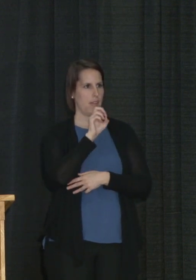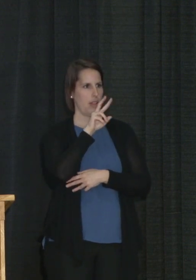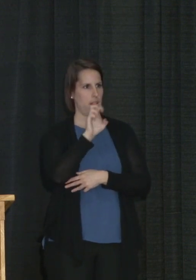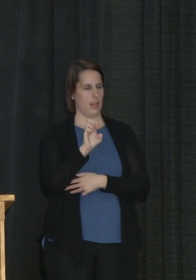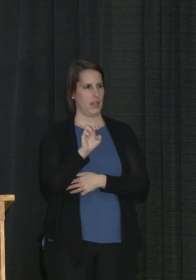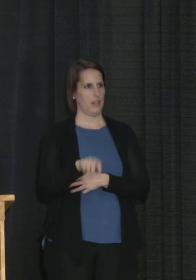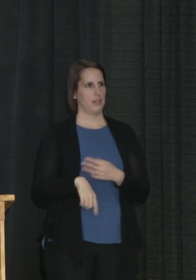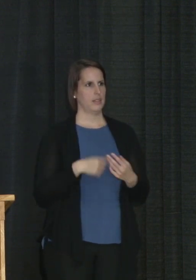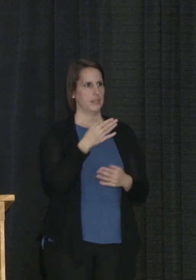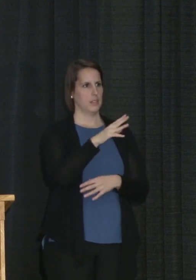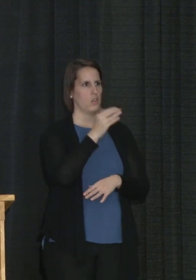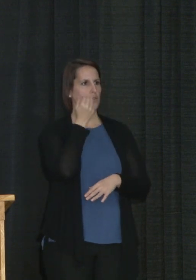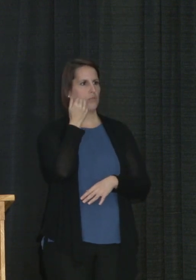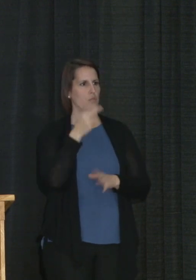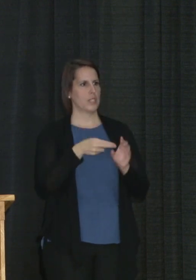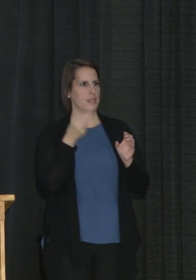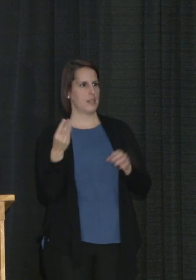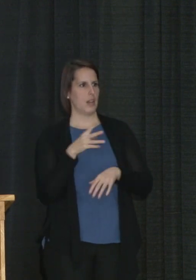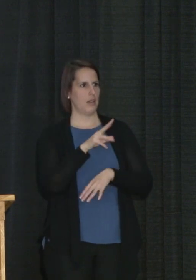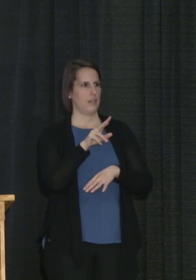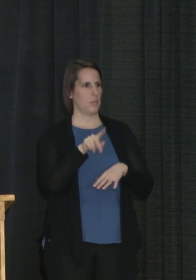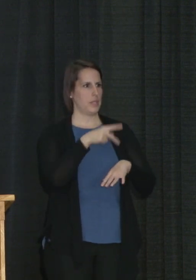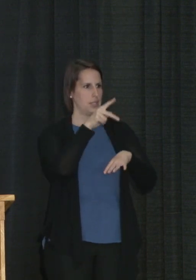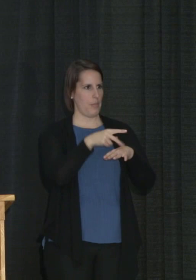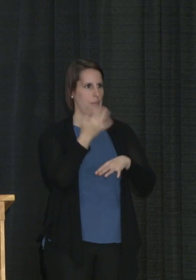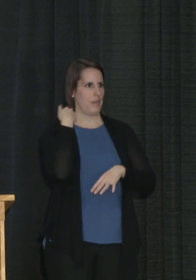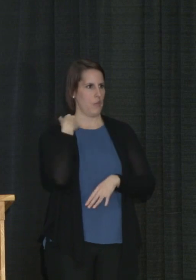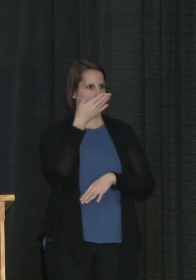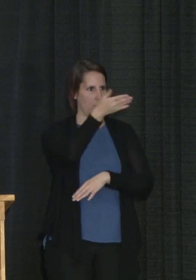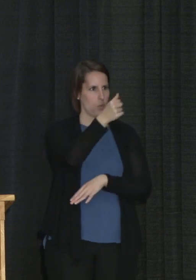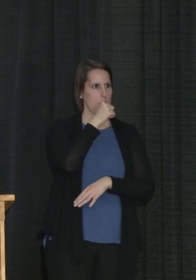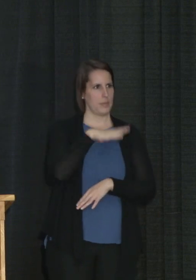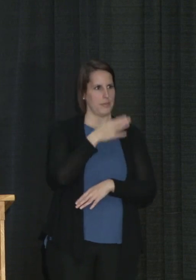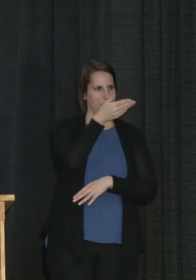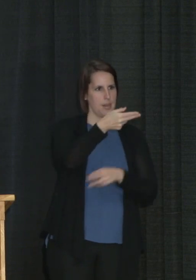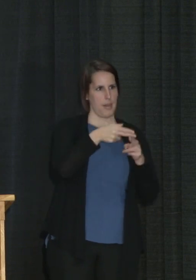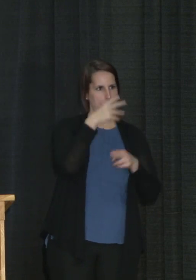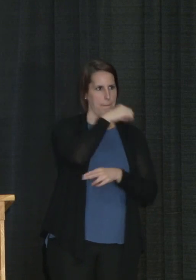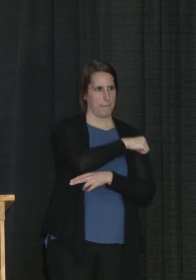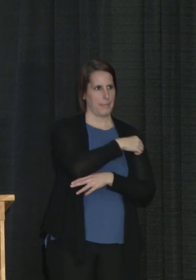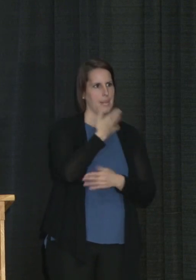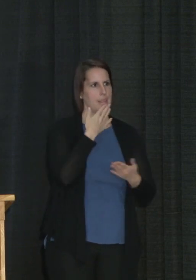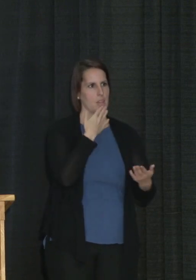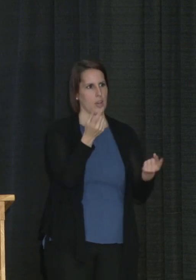Madeira-Voss, retired principal, NSCC Kingstec Campus. Thank you for attending today.